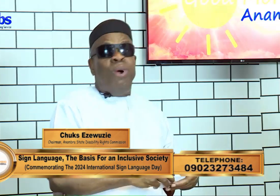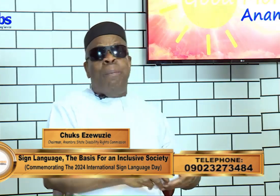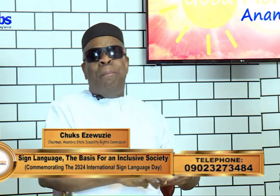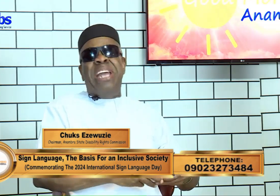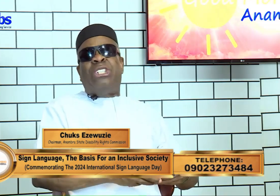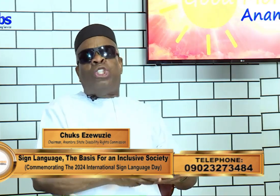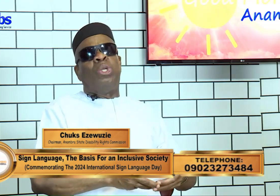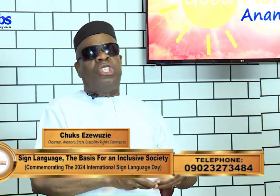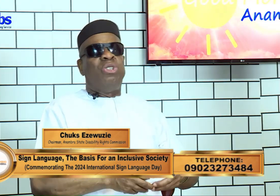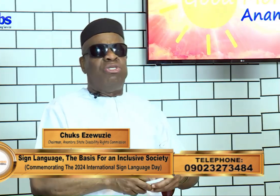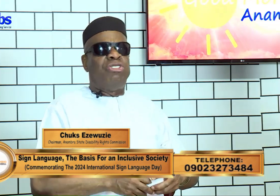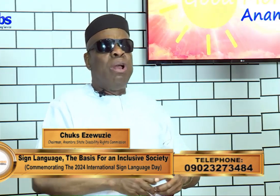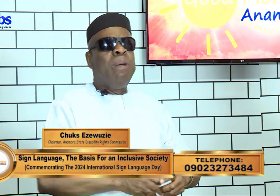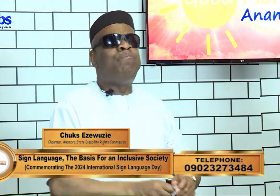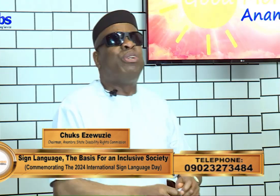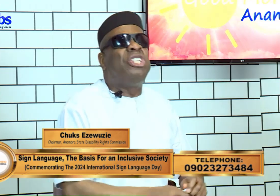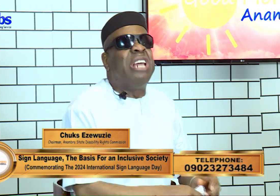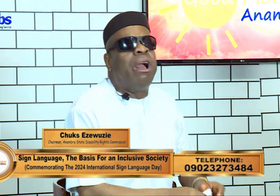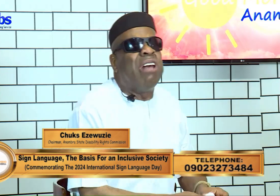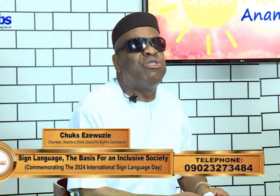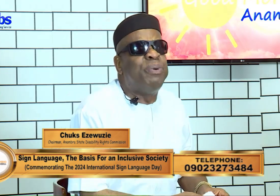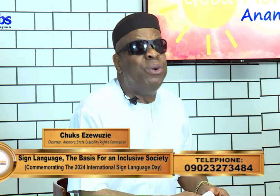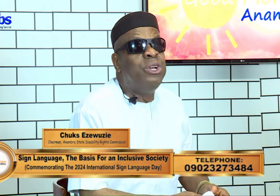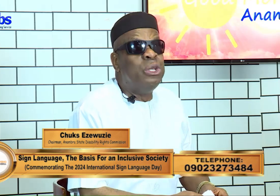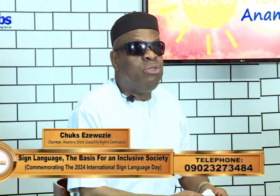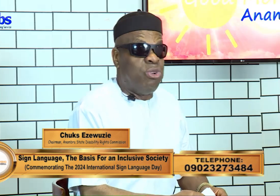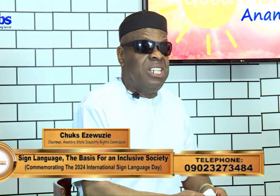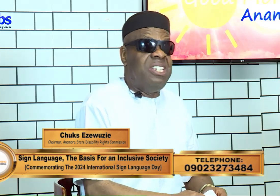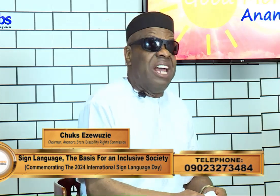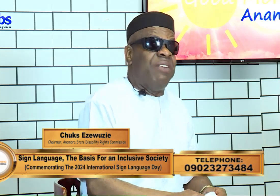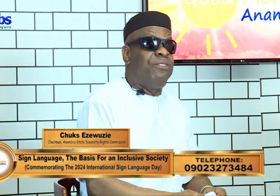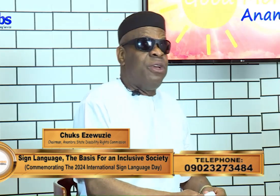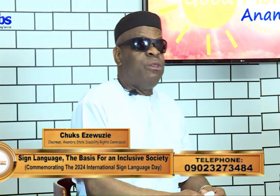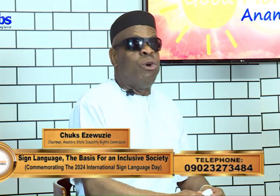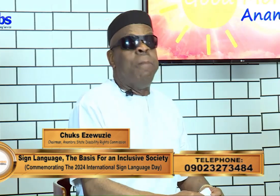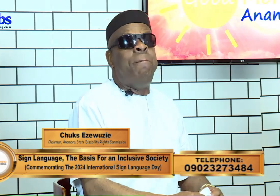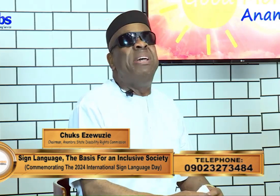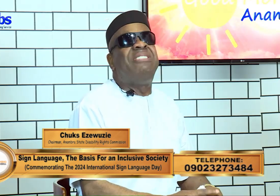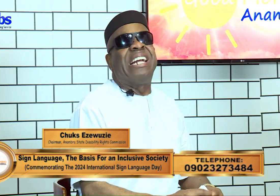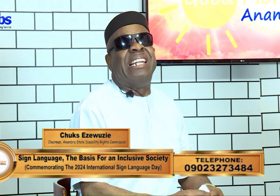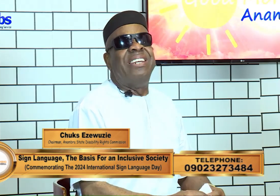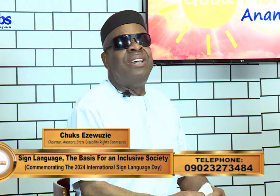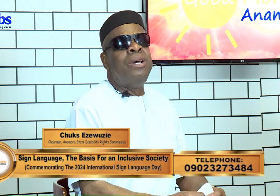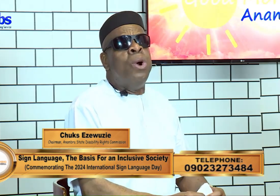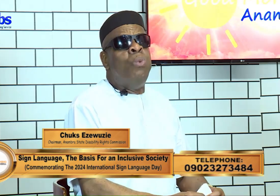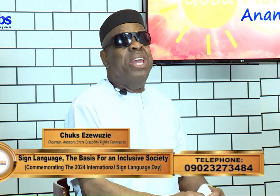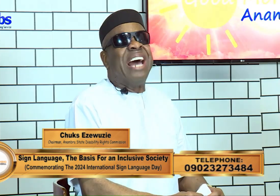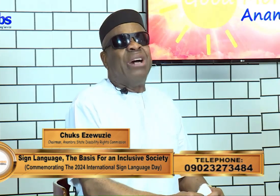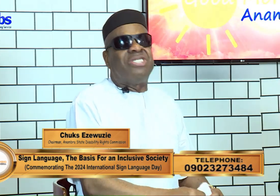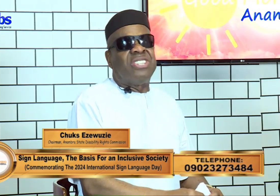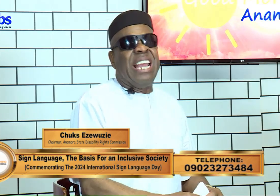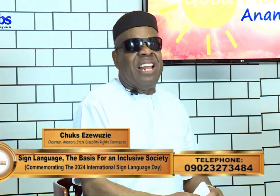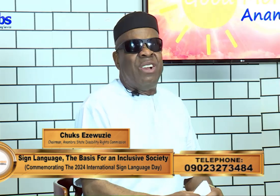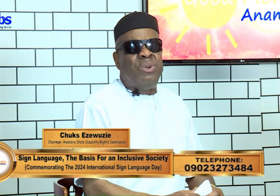that will make churches preach the gospel to the deaf. So basically,